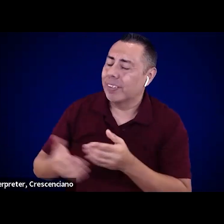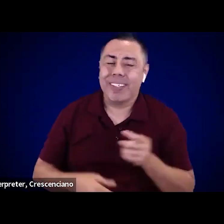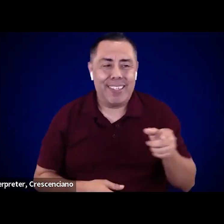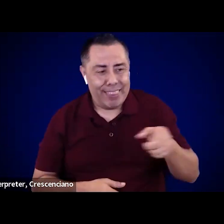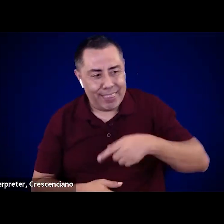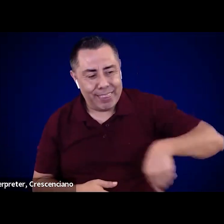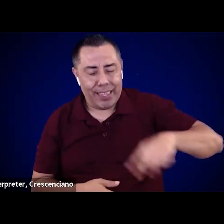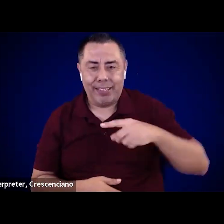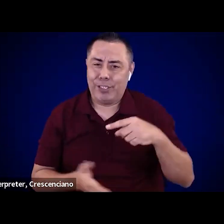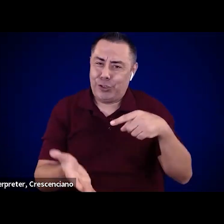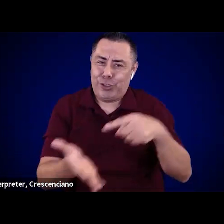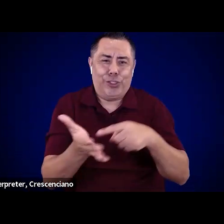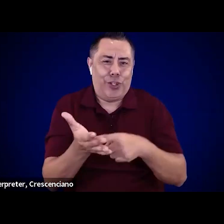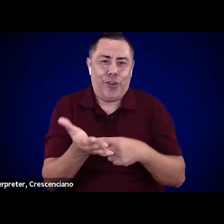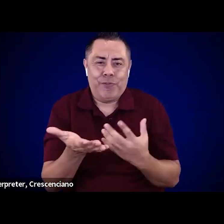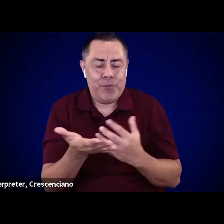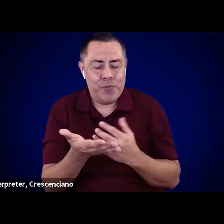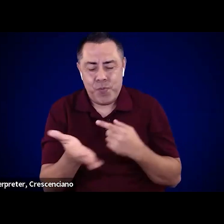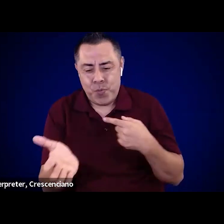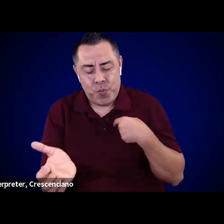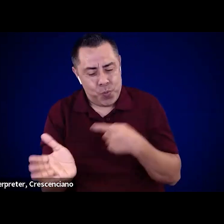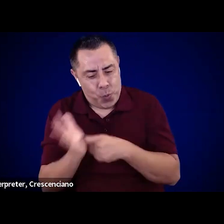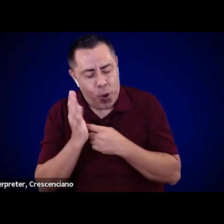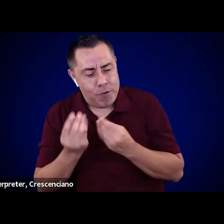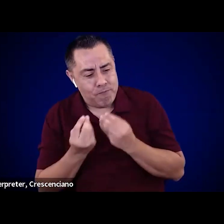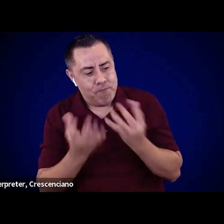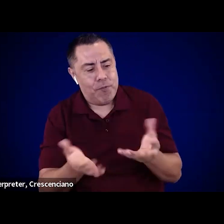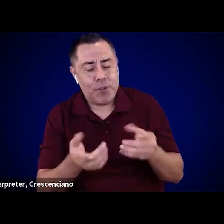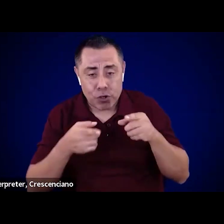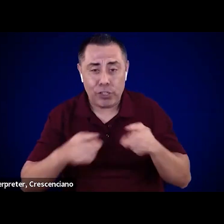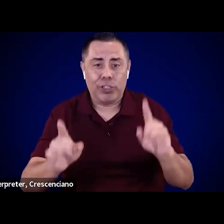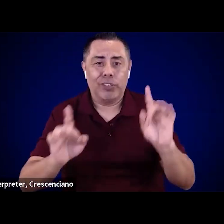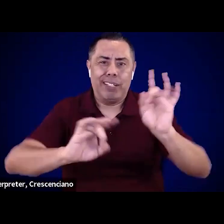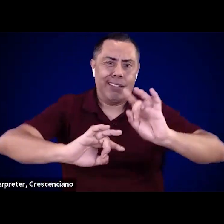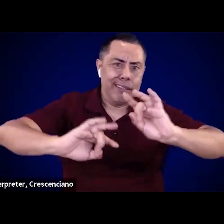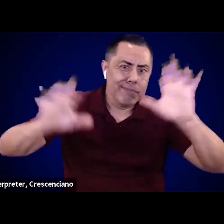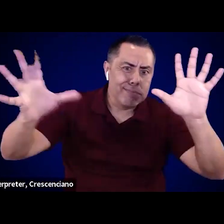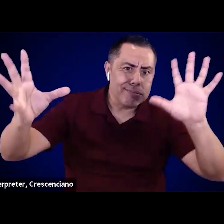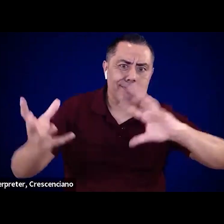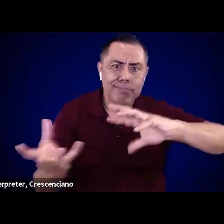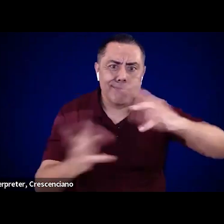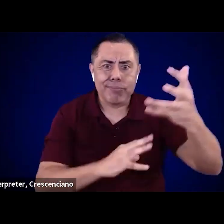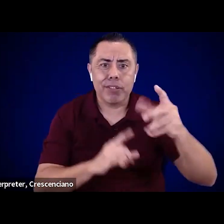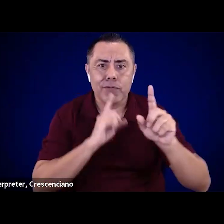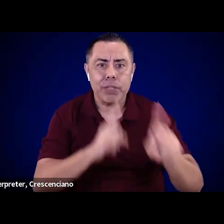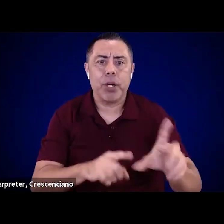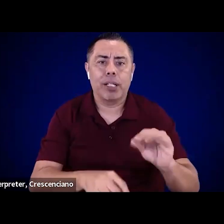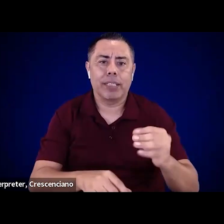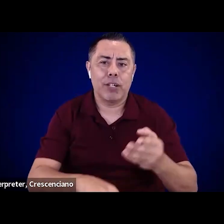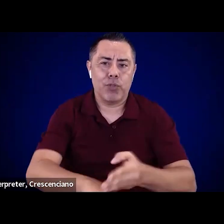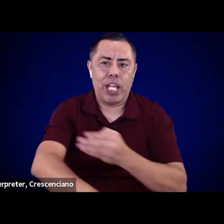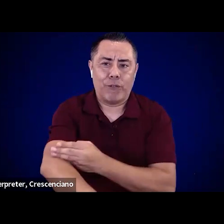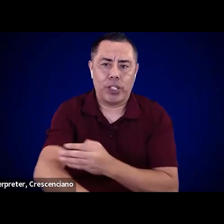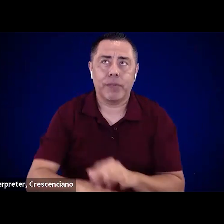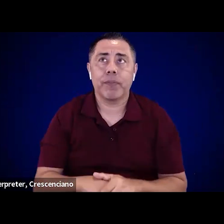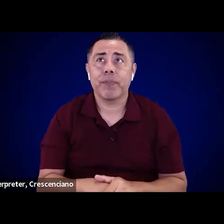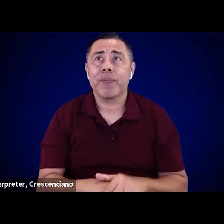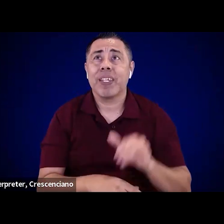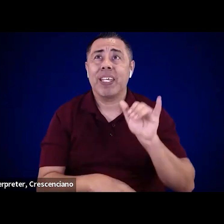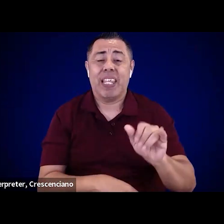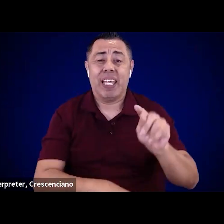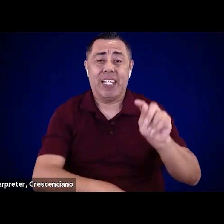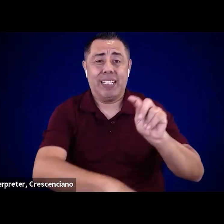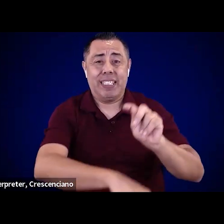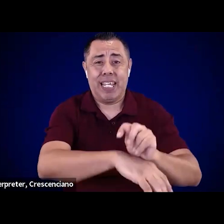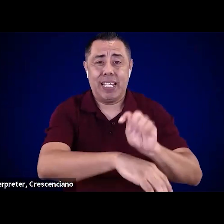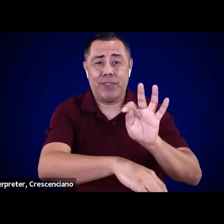during this incredibly large scope of major disaster response and recovery. The task force also, the